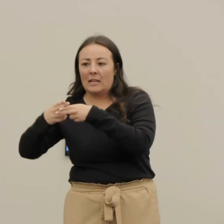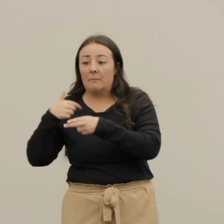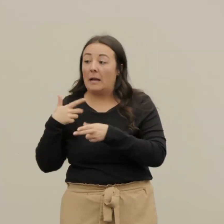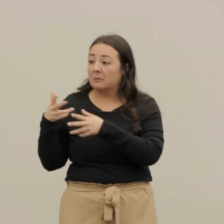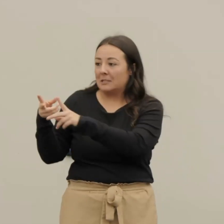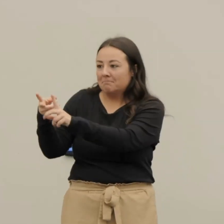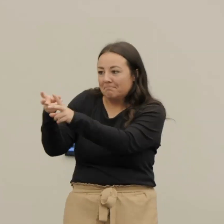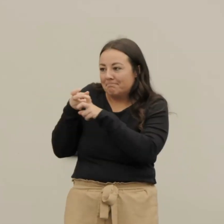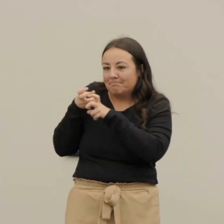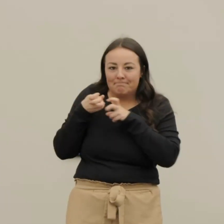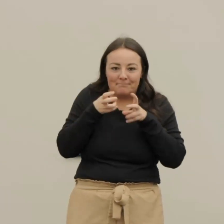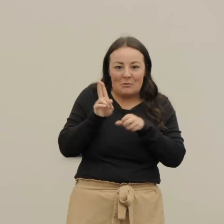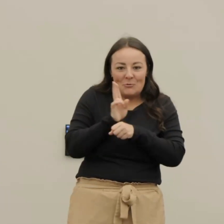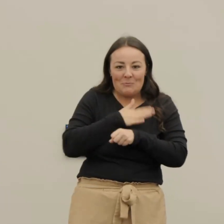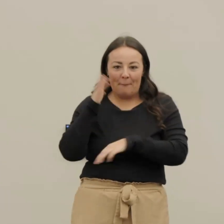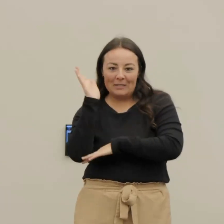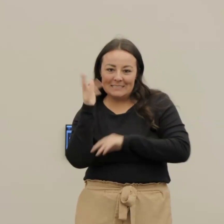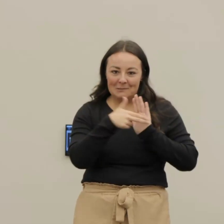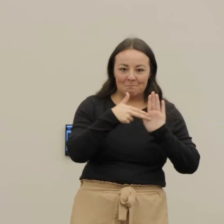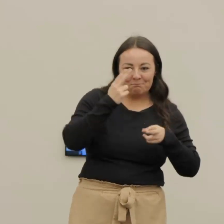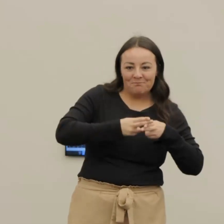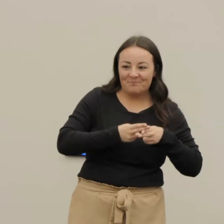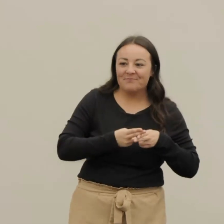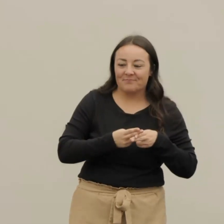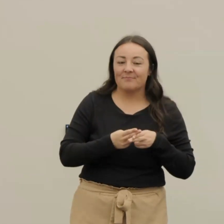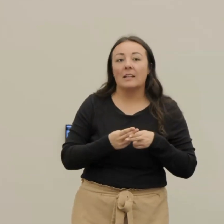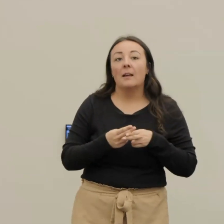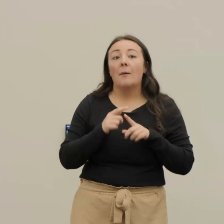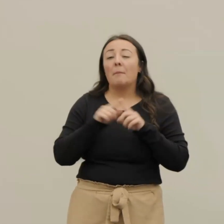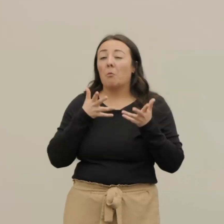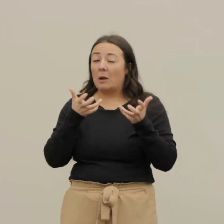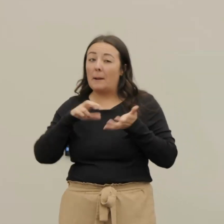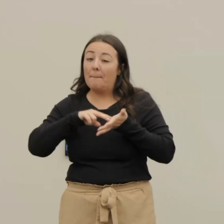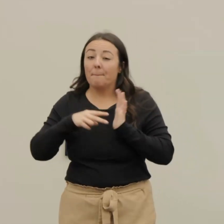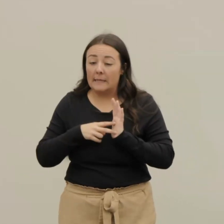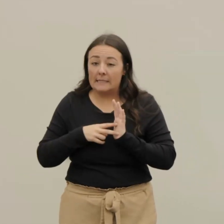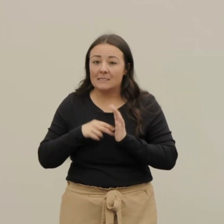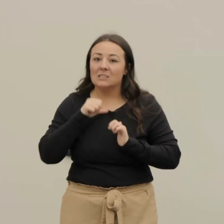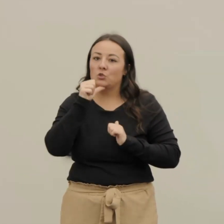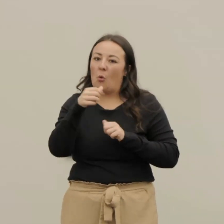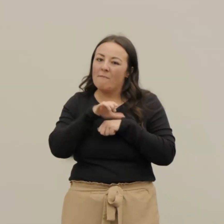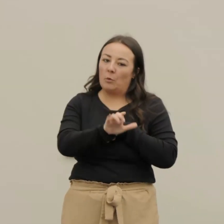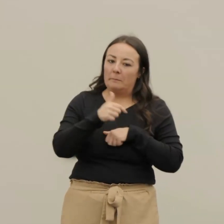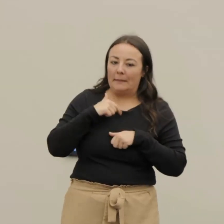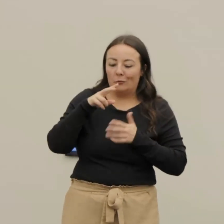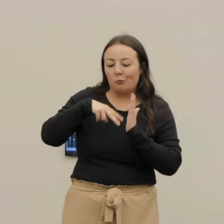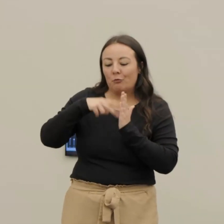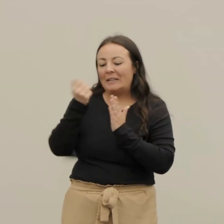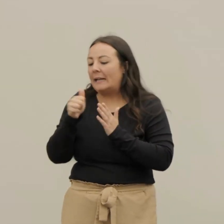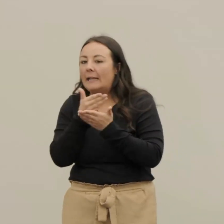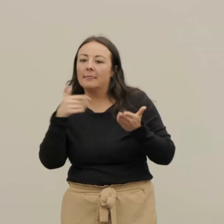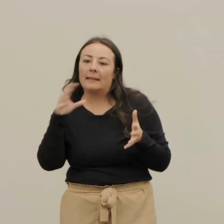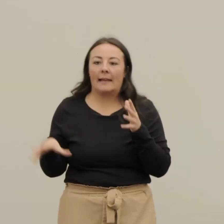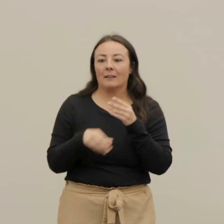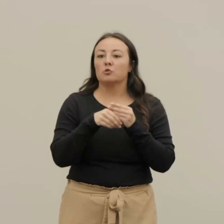presentation that. What I really mean is don't make me read anything extra. Don't make me